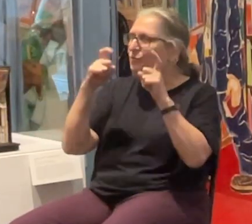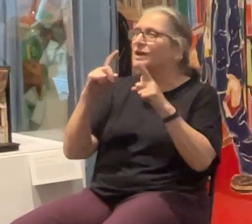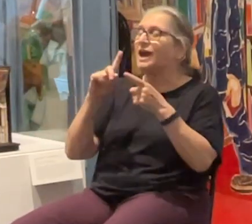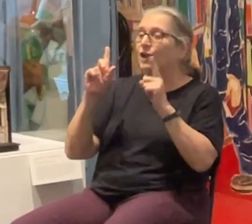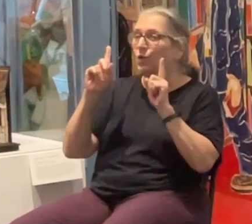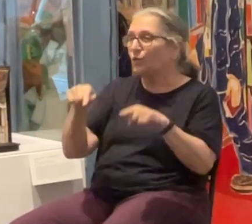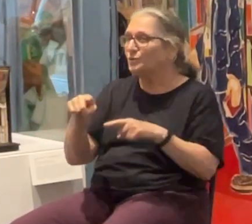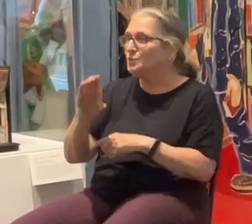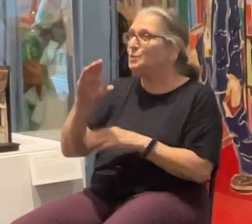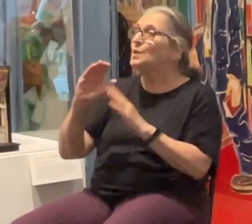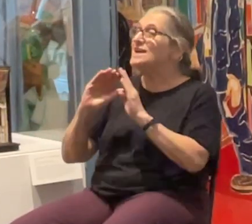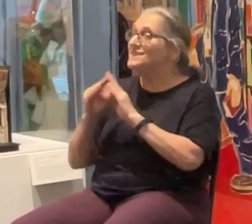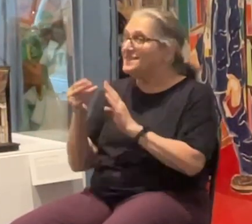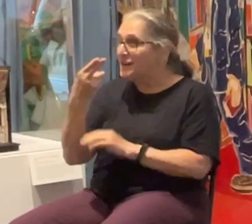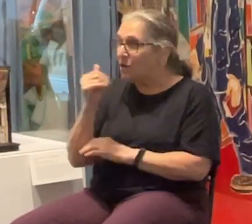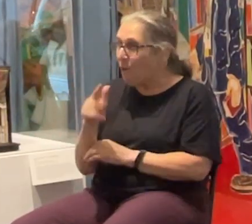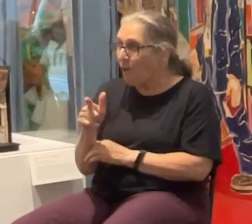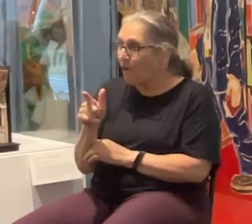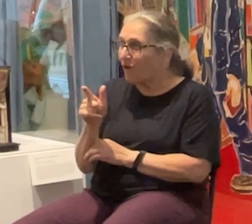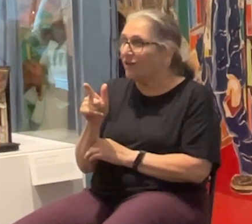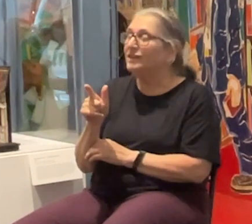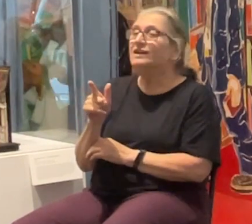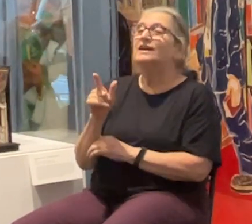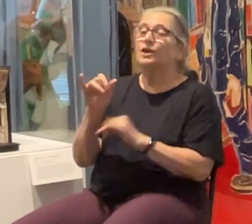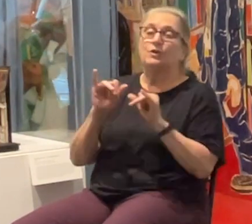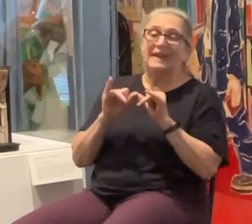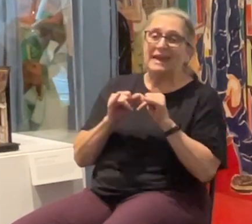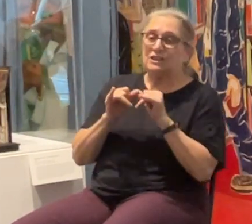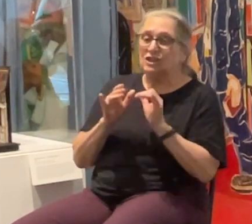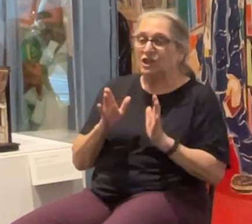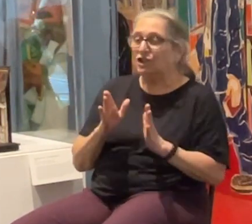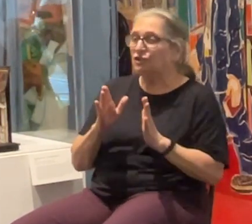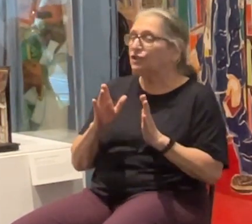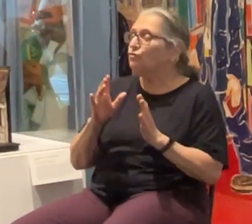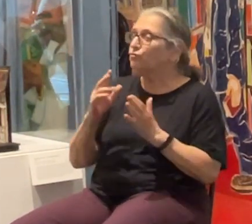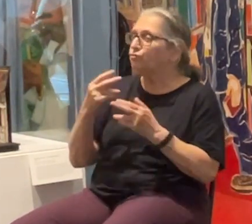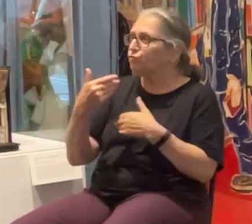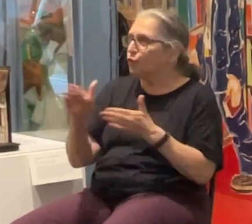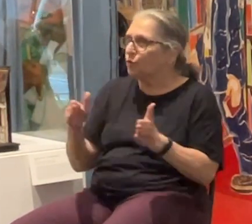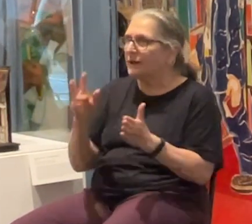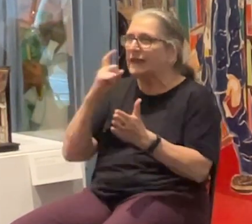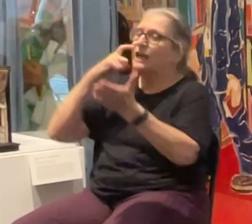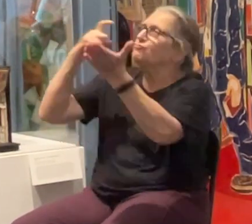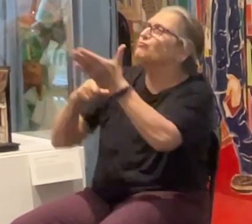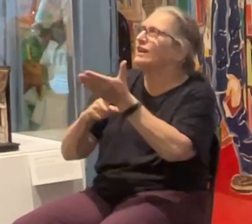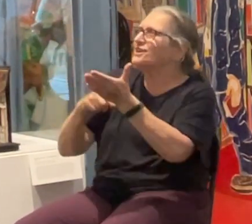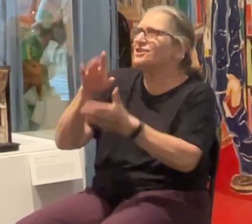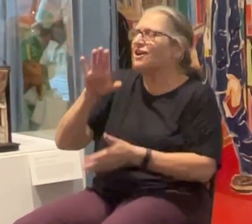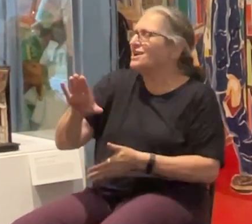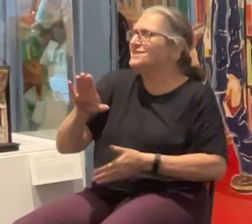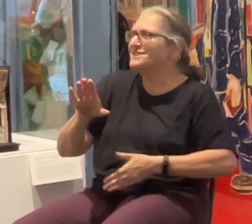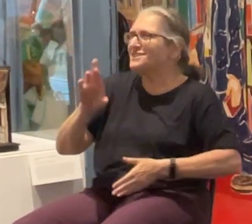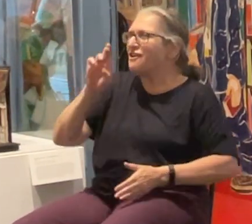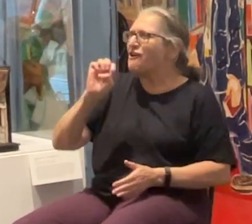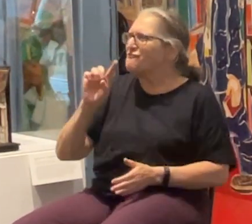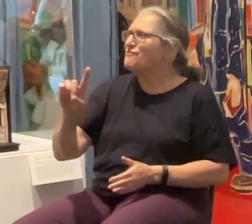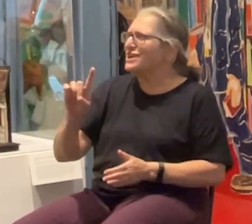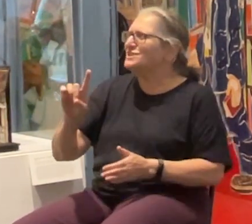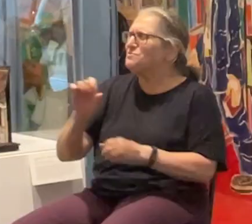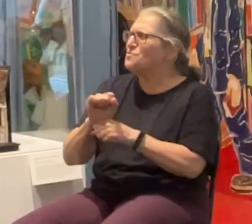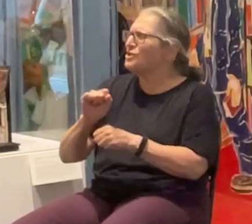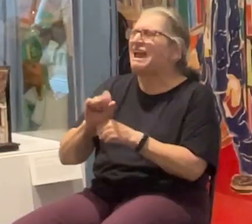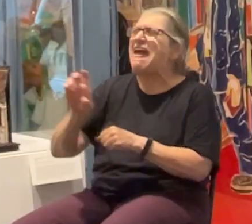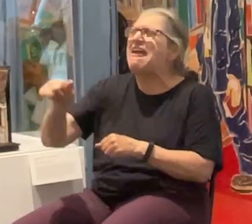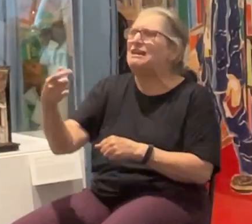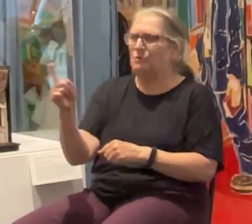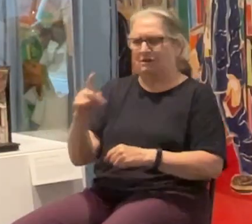Hall, and I was in the engineer room, and I recognized Red Grooms' work anyway. Yeah. So